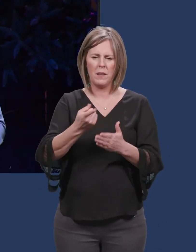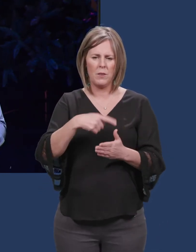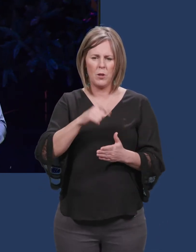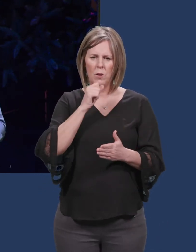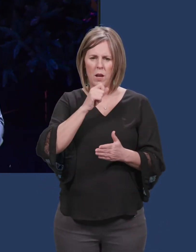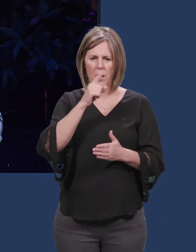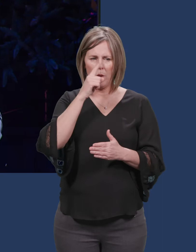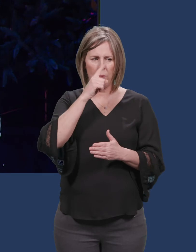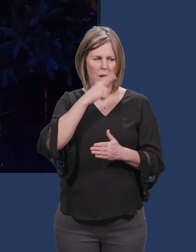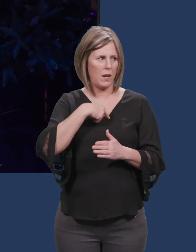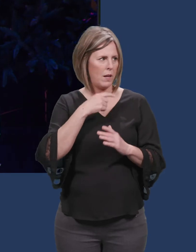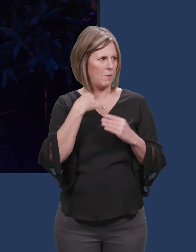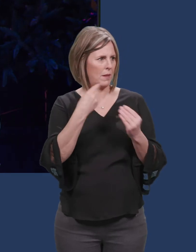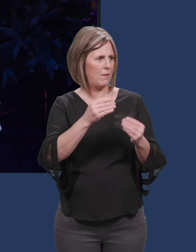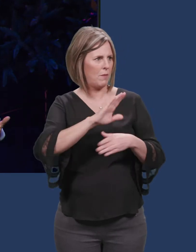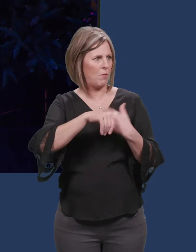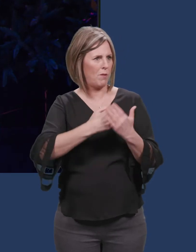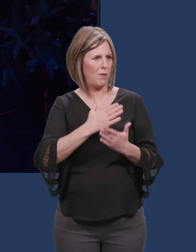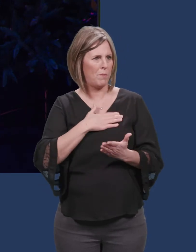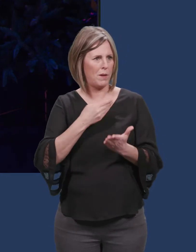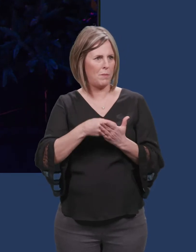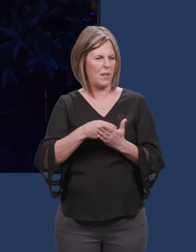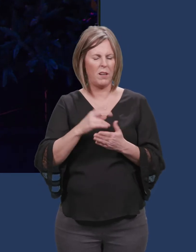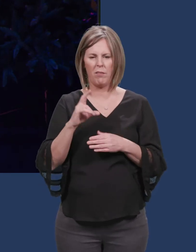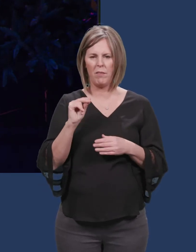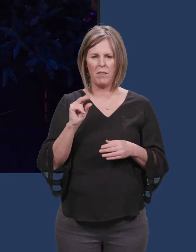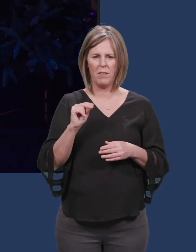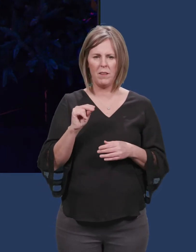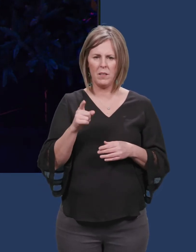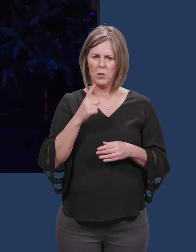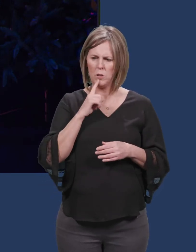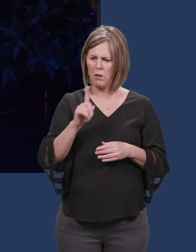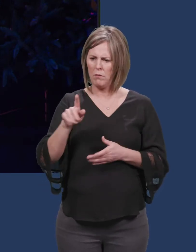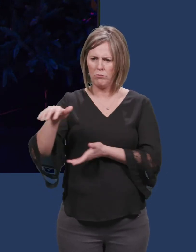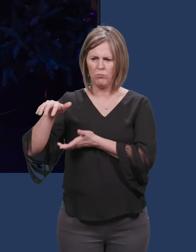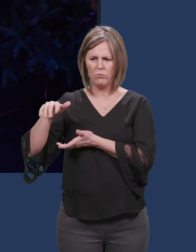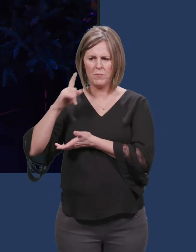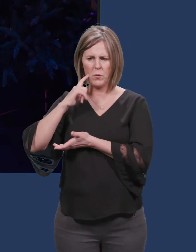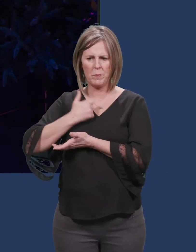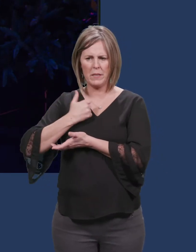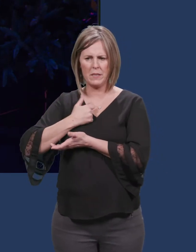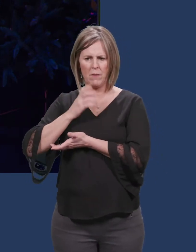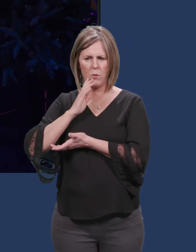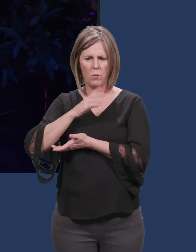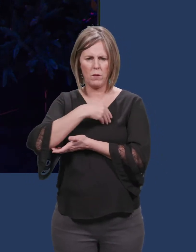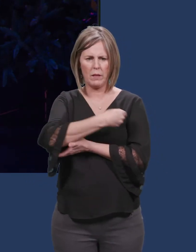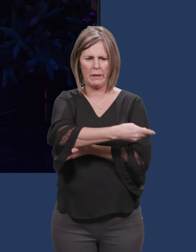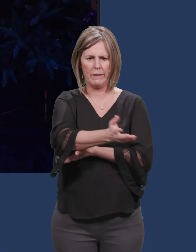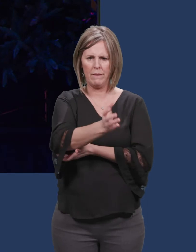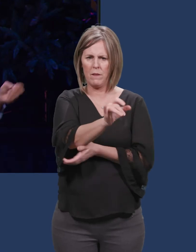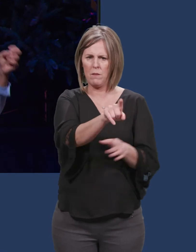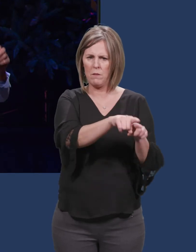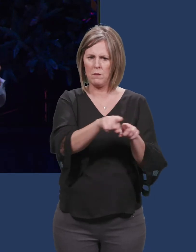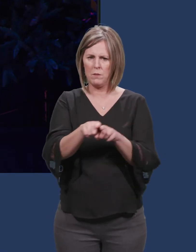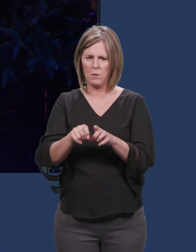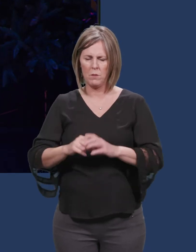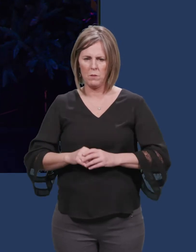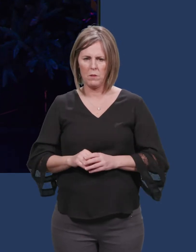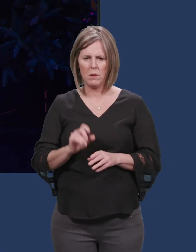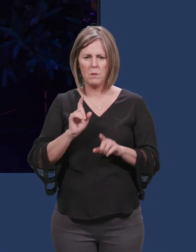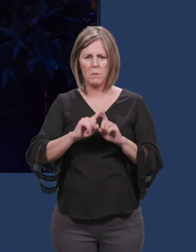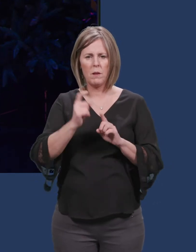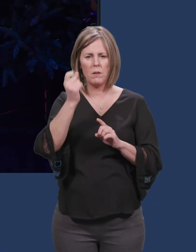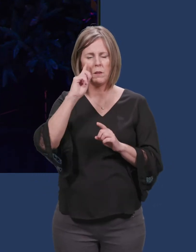all their money. Not at all. They're saying, we're keeping some back for us. You don't need to worry about us. But that's where